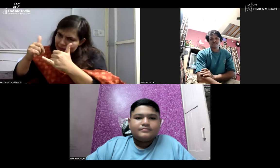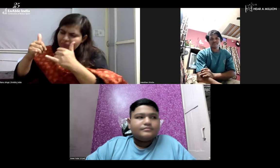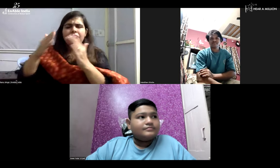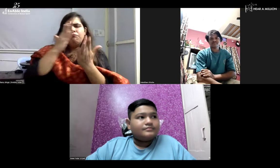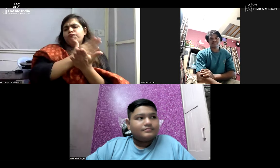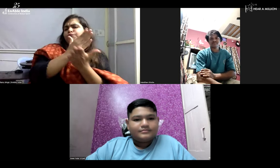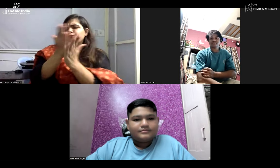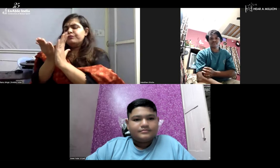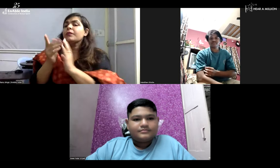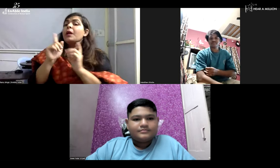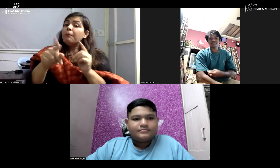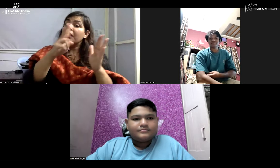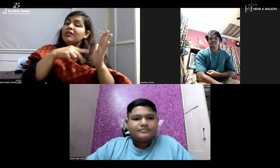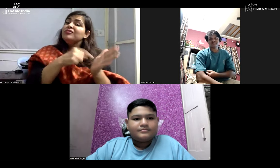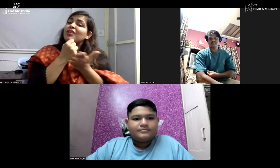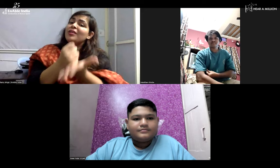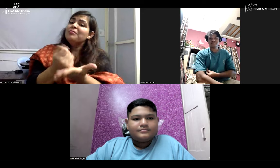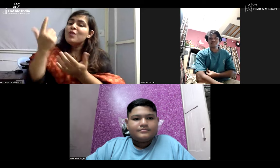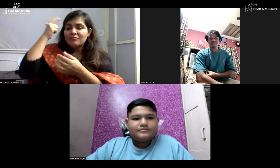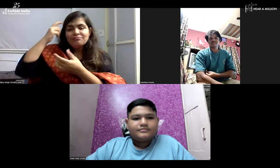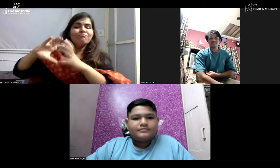So, one question anybody can answer.